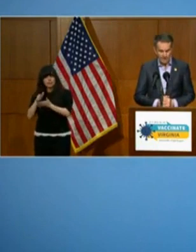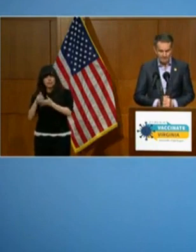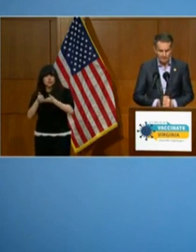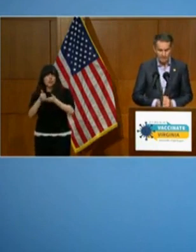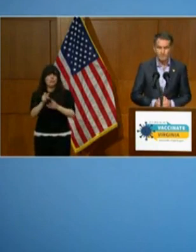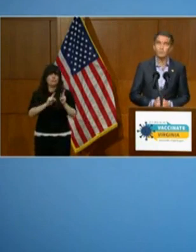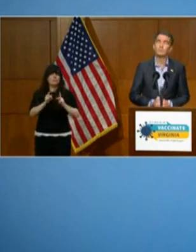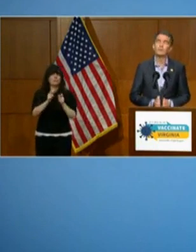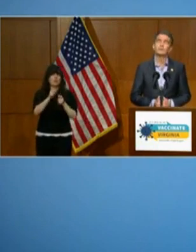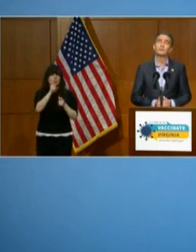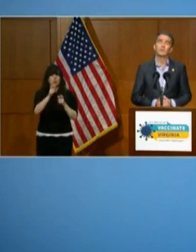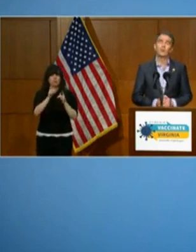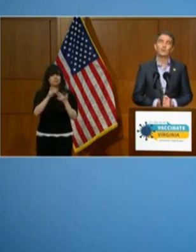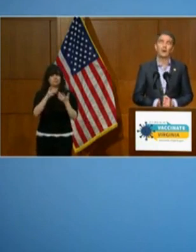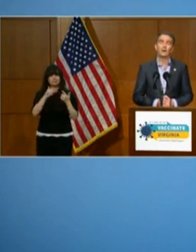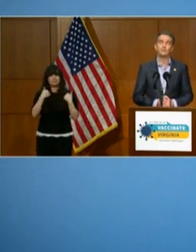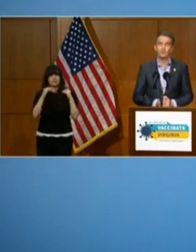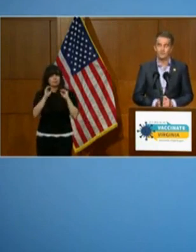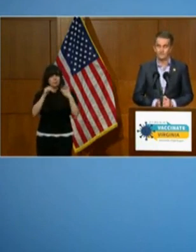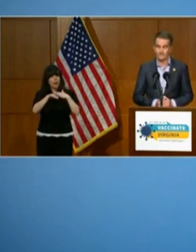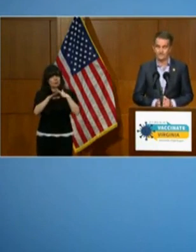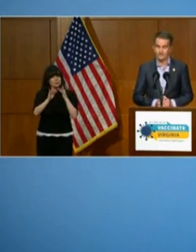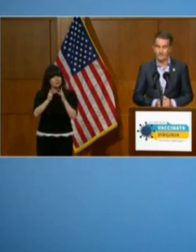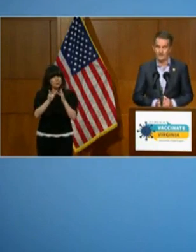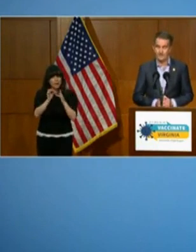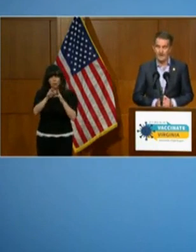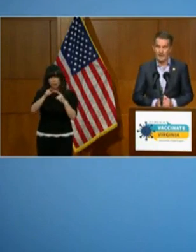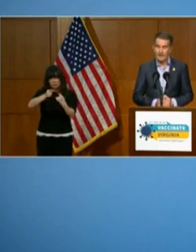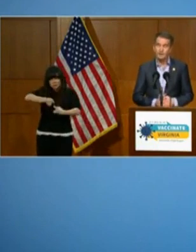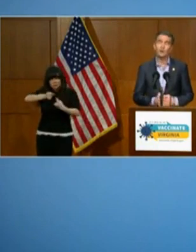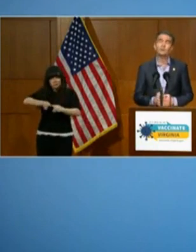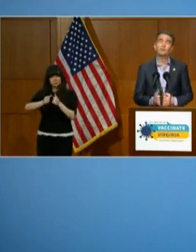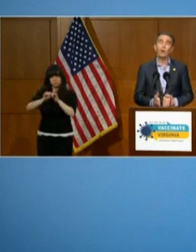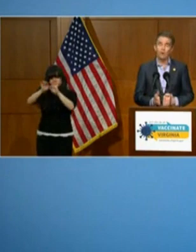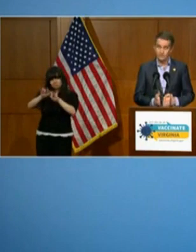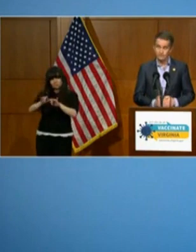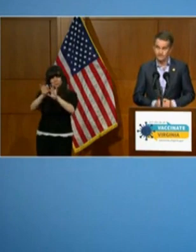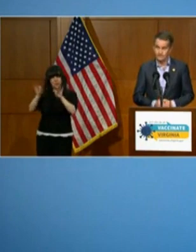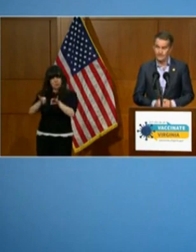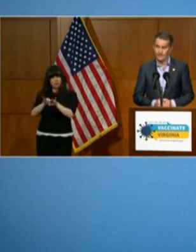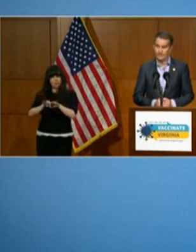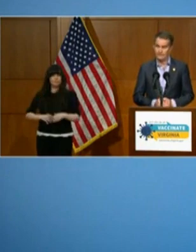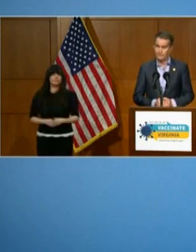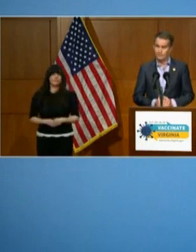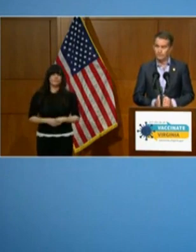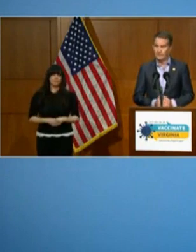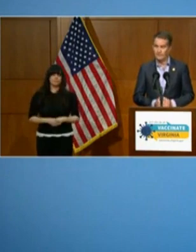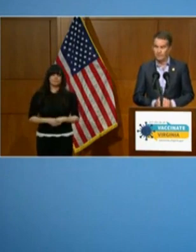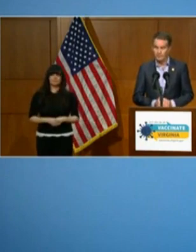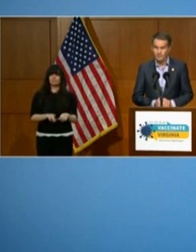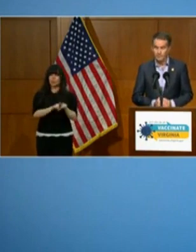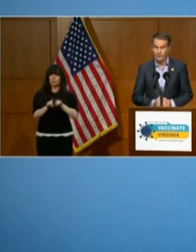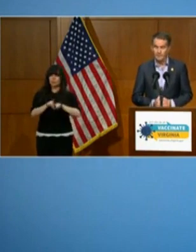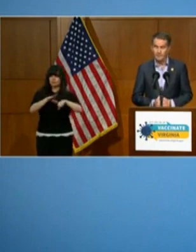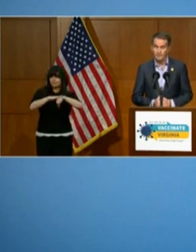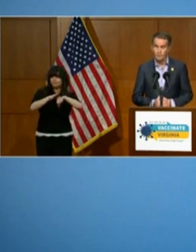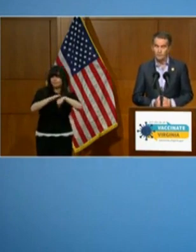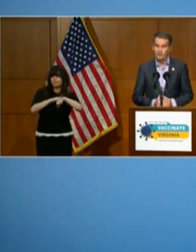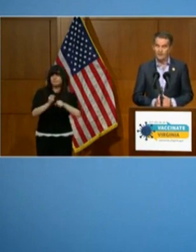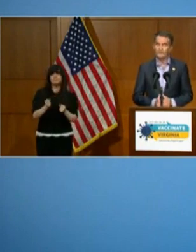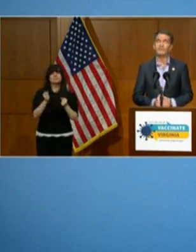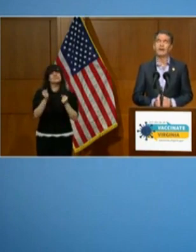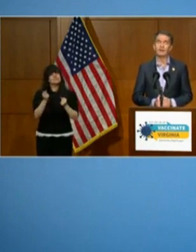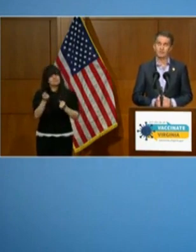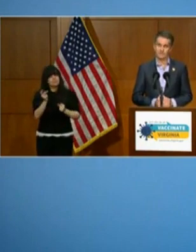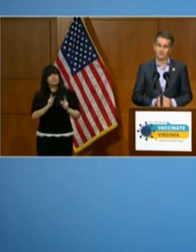who are having trouble with the online form. And a note of caution, unfortunately, there are people out there who would